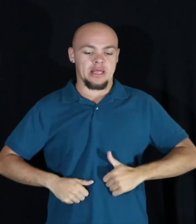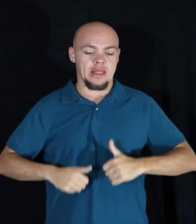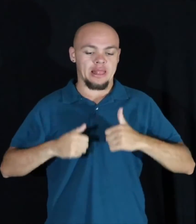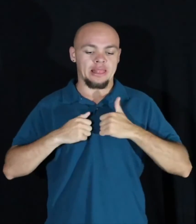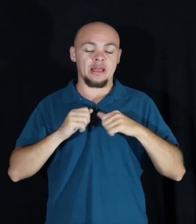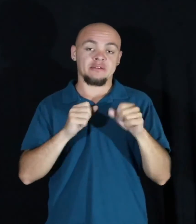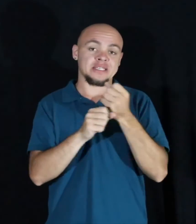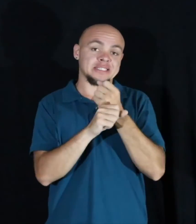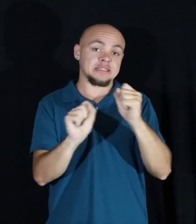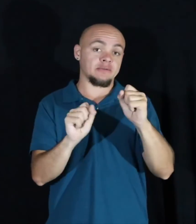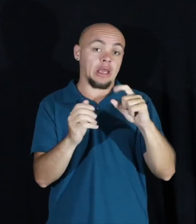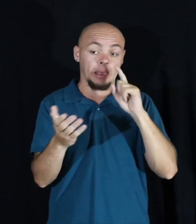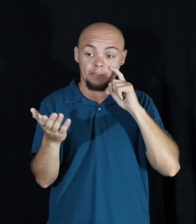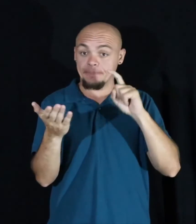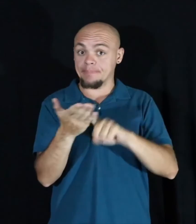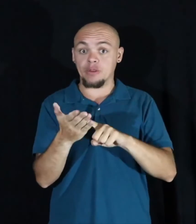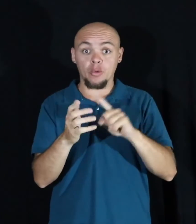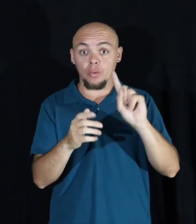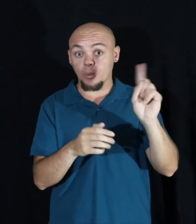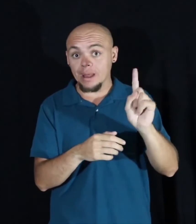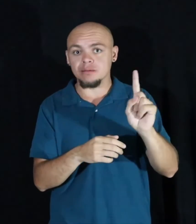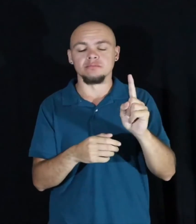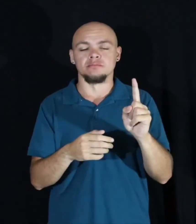We saw it firsthand during the pandemic.